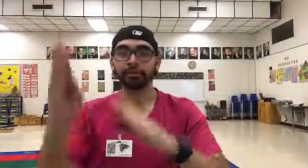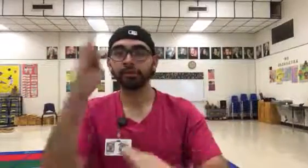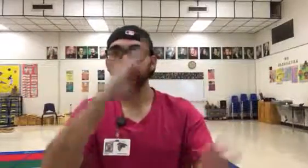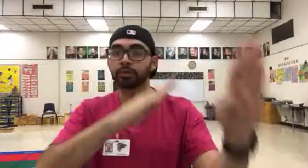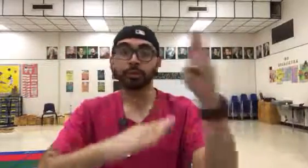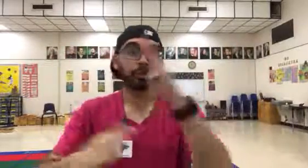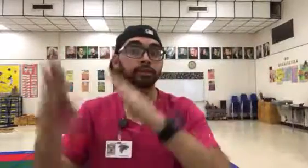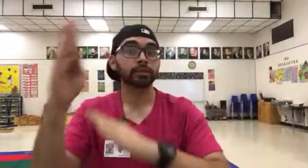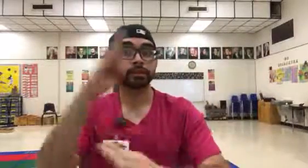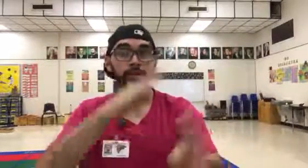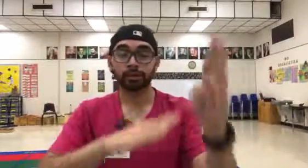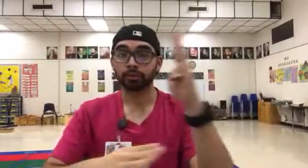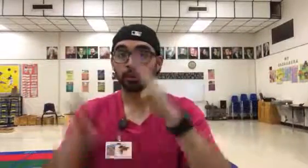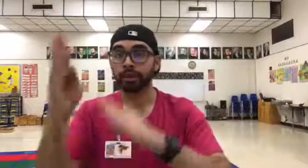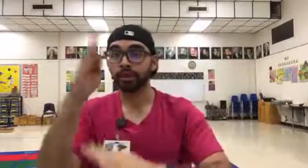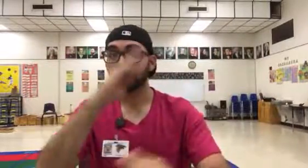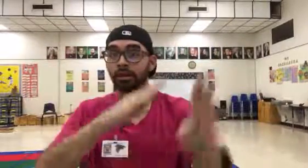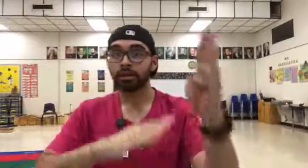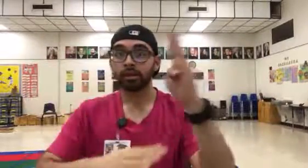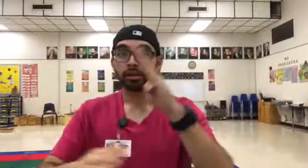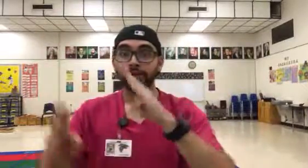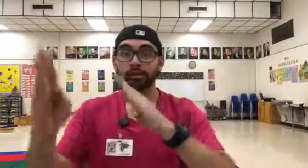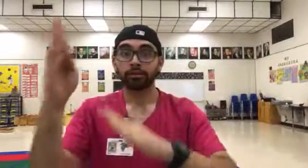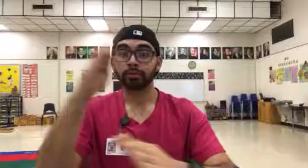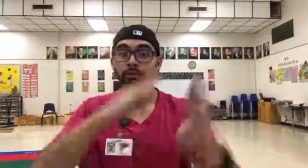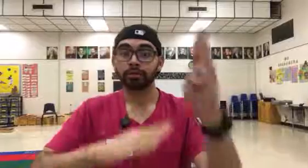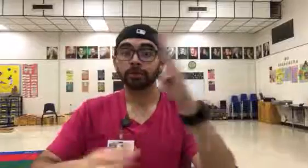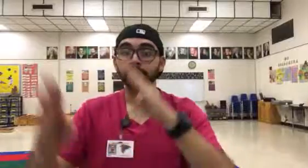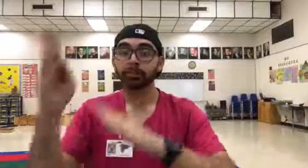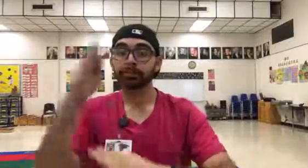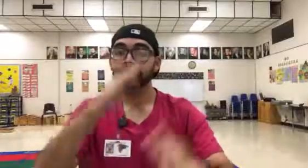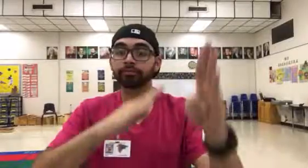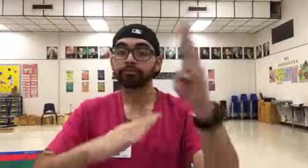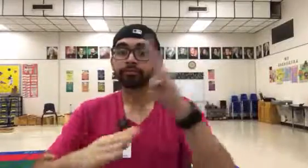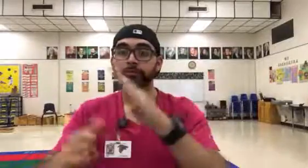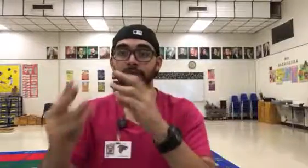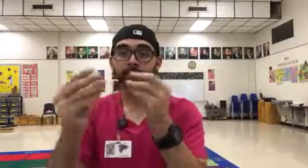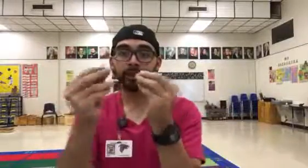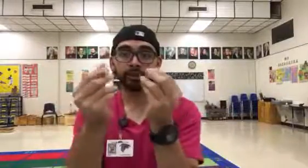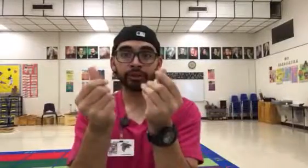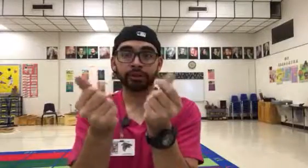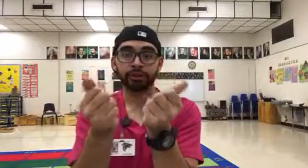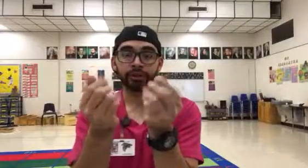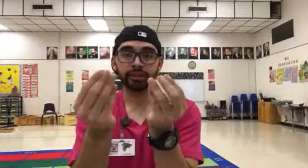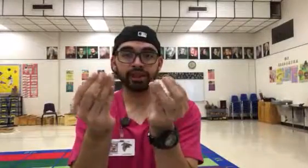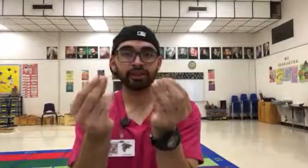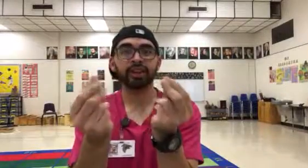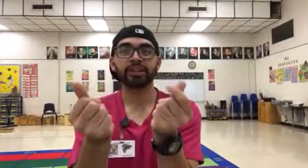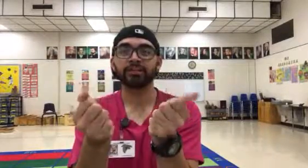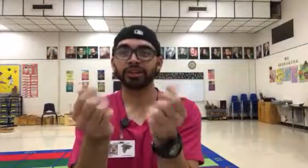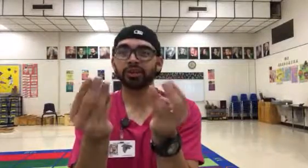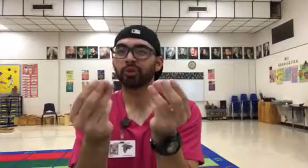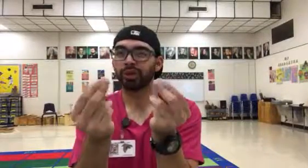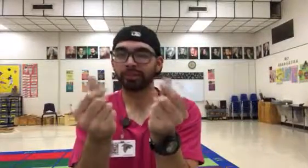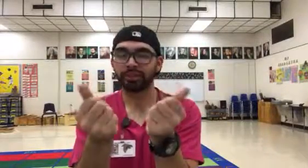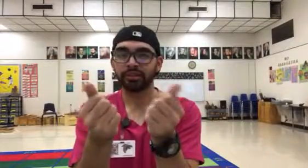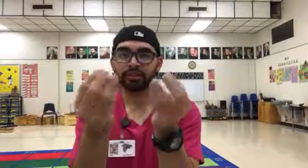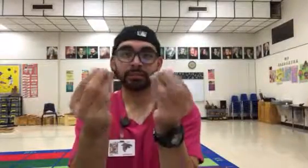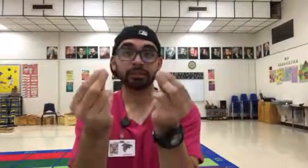this means worries or worry. Or troubles. Now you're gonna do this like you're counting money or you want money. This means